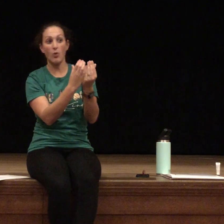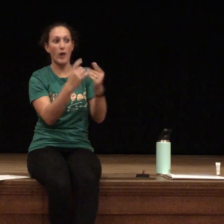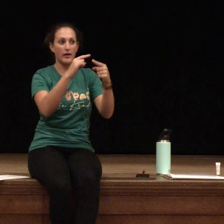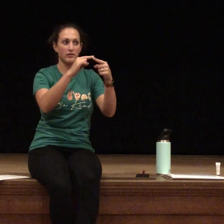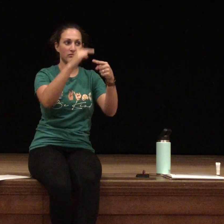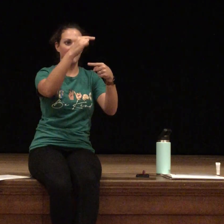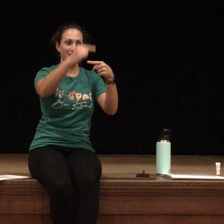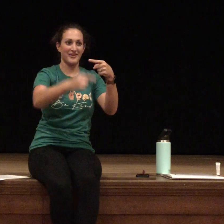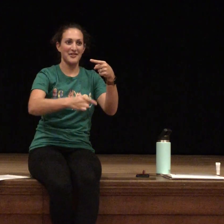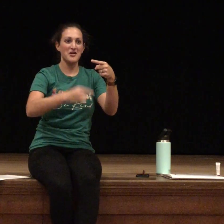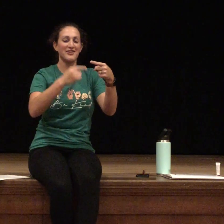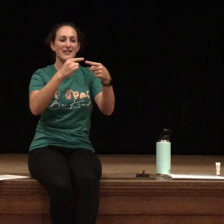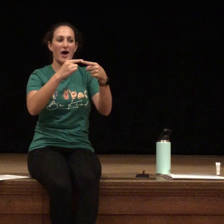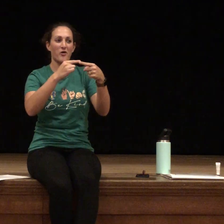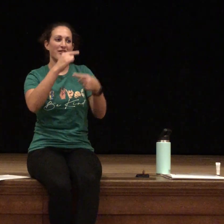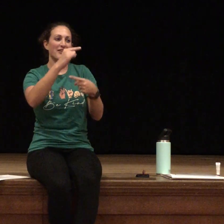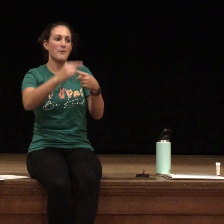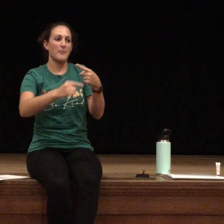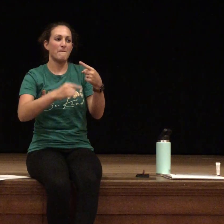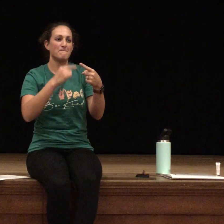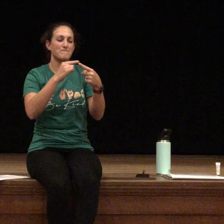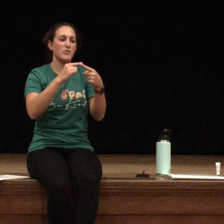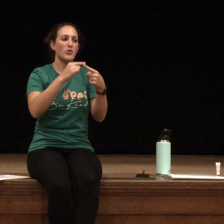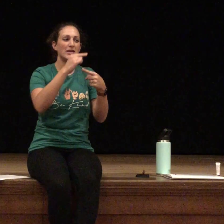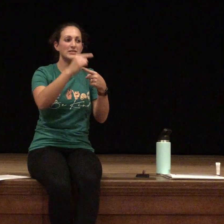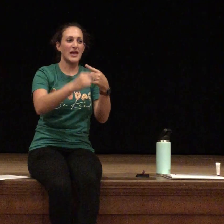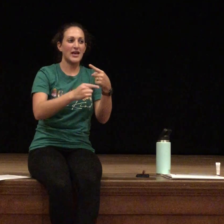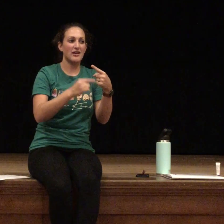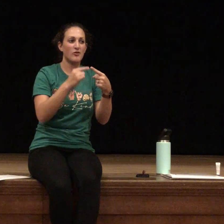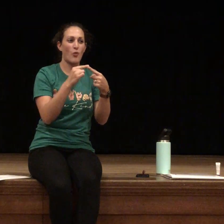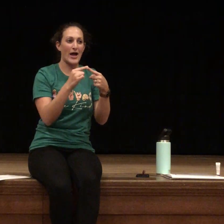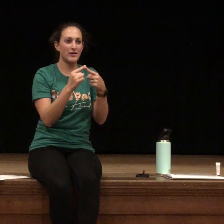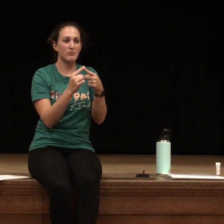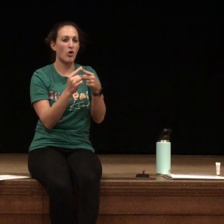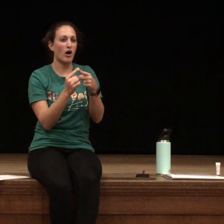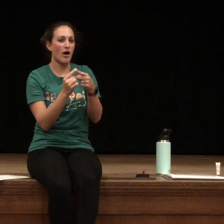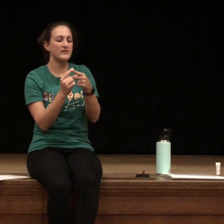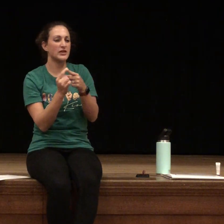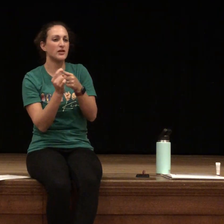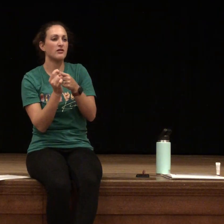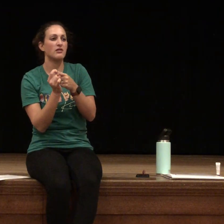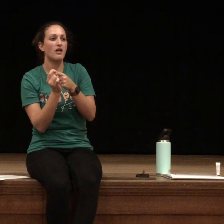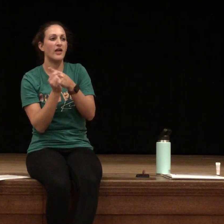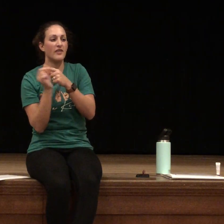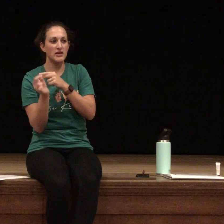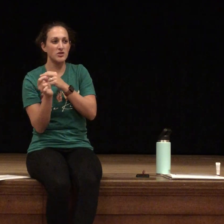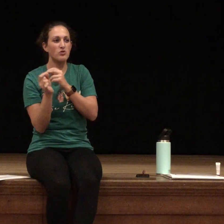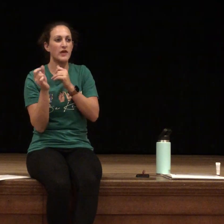When. Now, we say when more often than they do. They